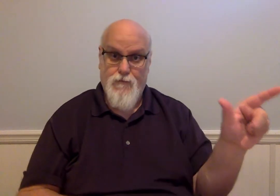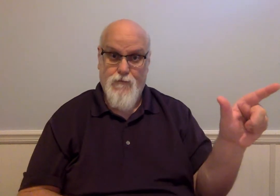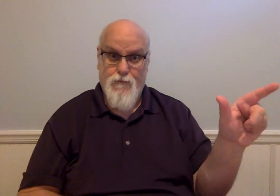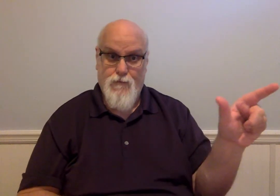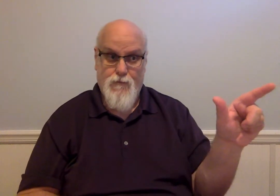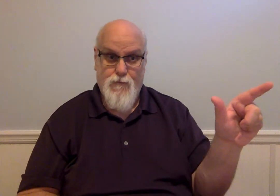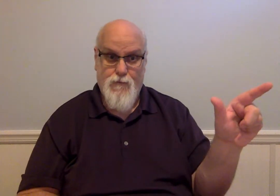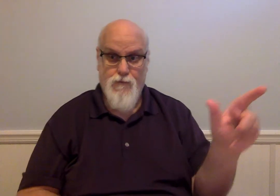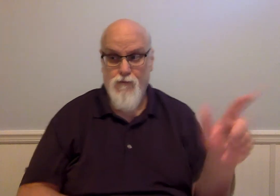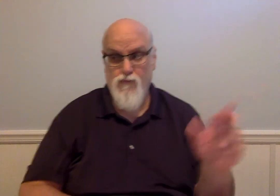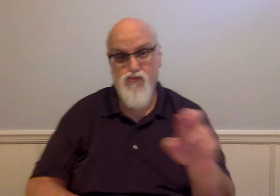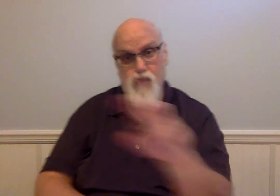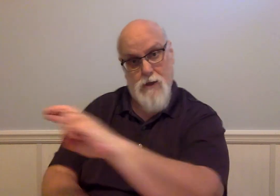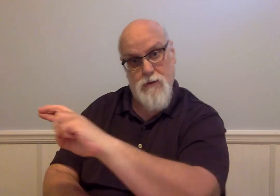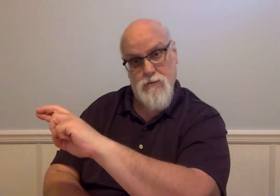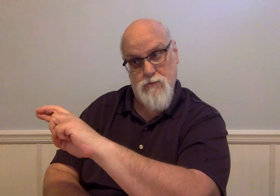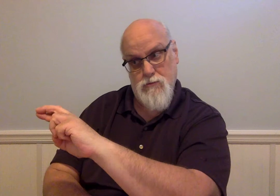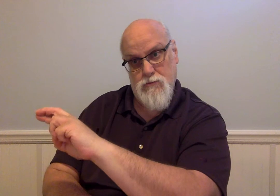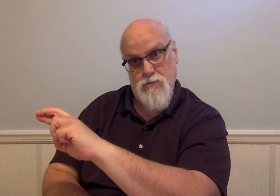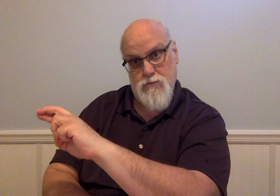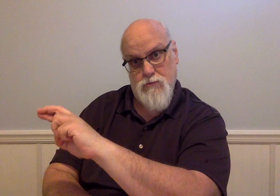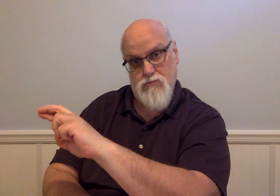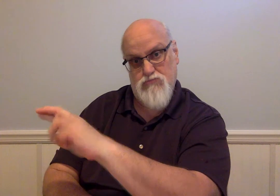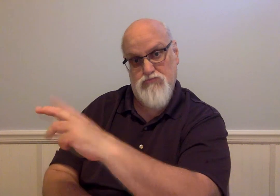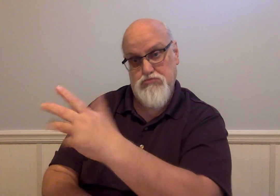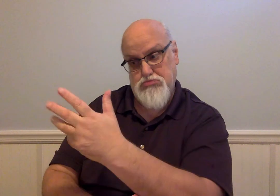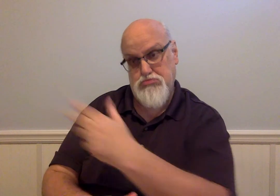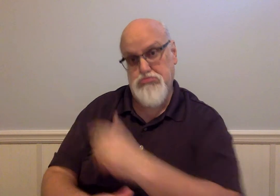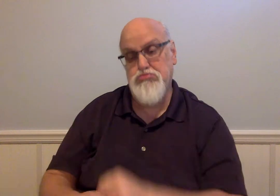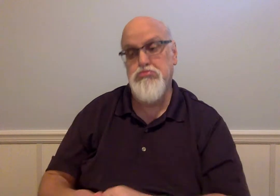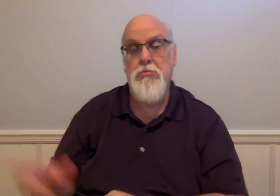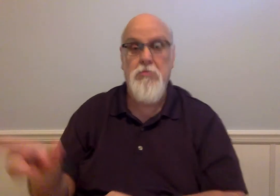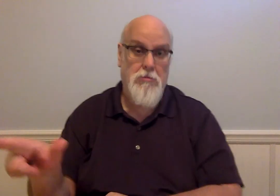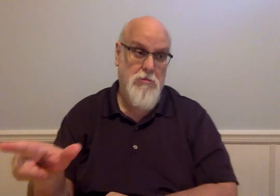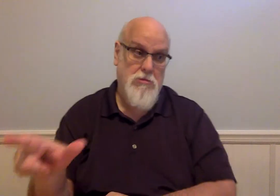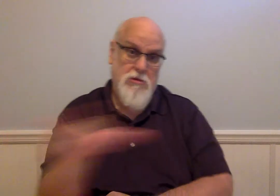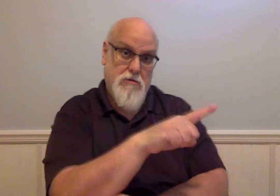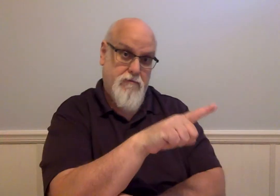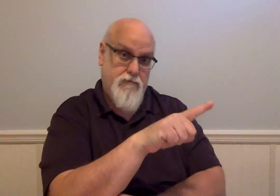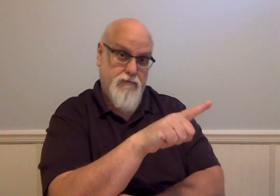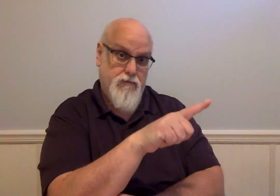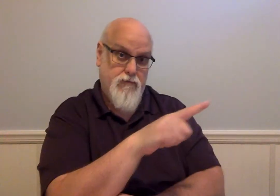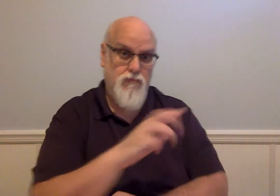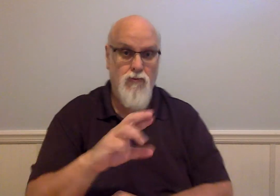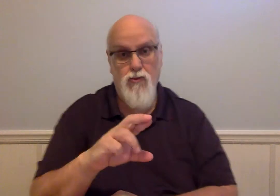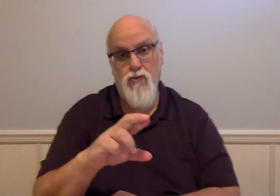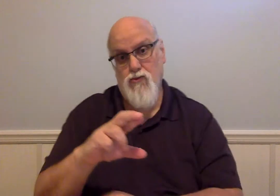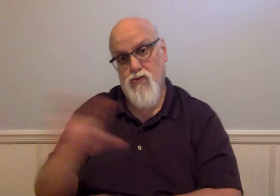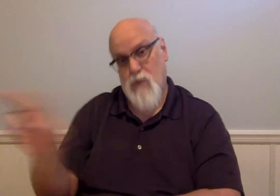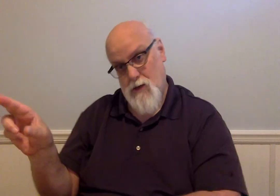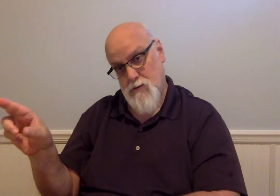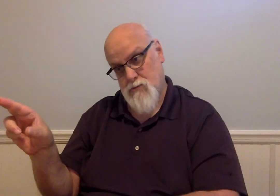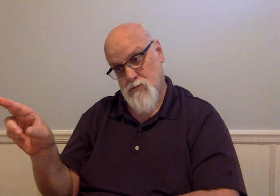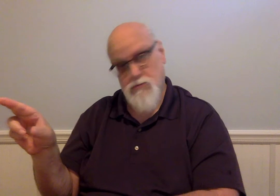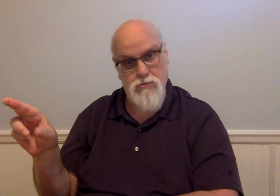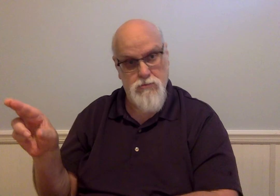Going to the left, you just use an L, and going to the right, then you take and you move to the right. If you're a lefty, if you're a righty, you're going to